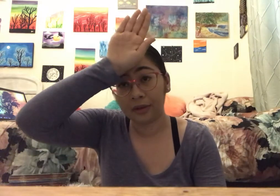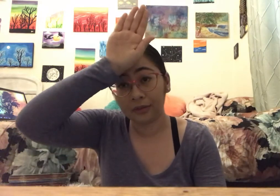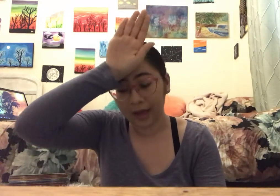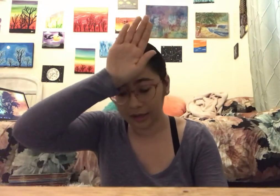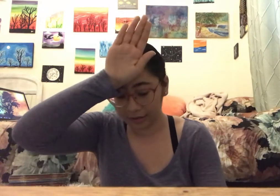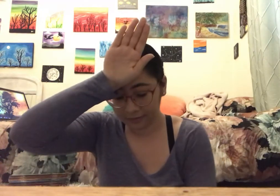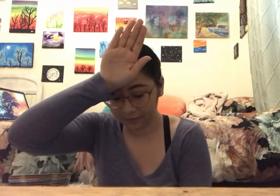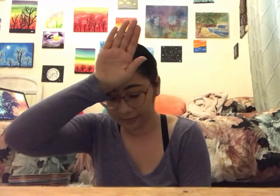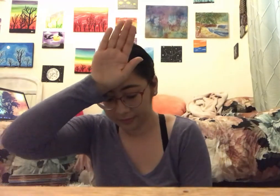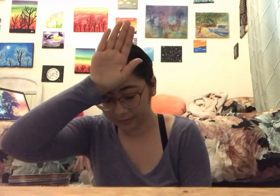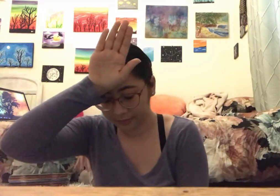firefighter,